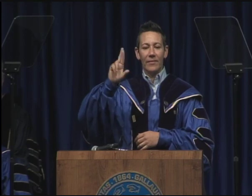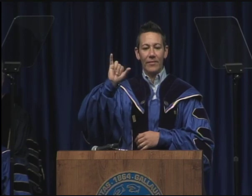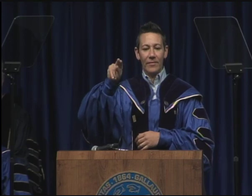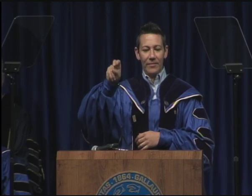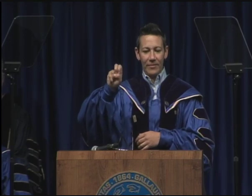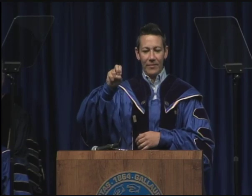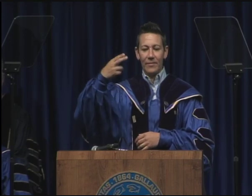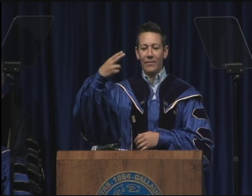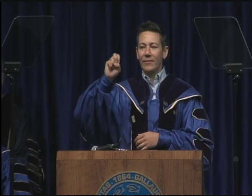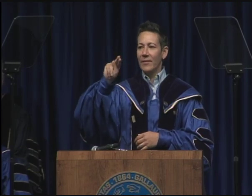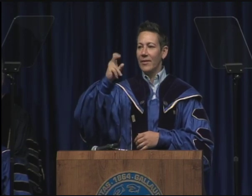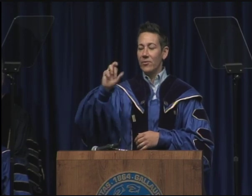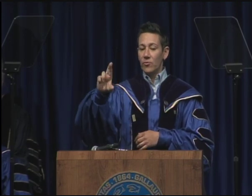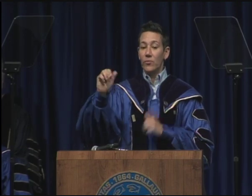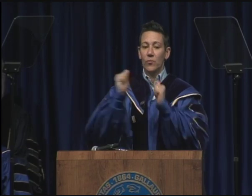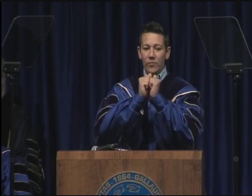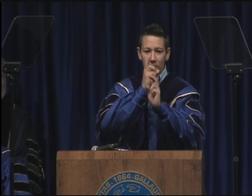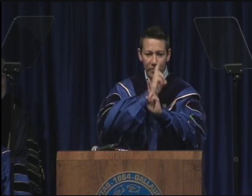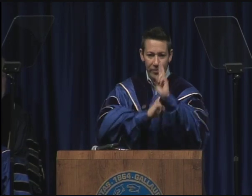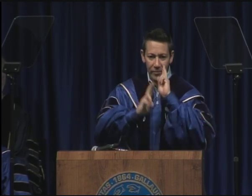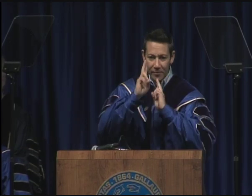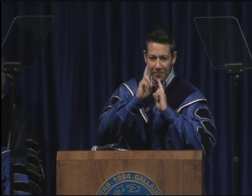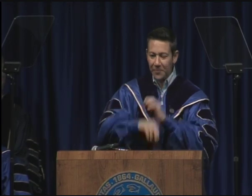Catherine Henniger, with honors.